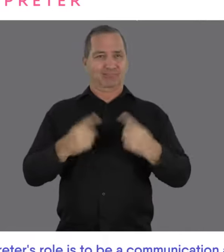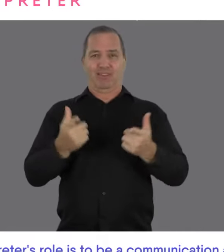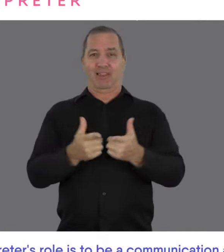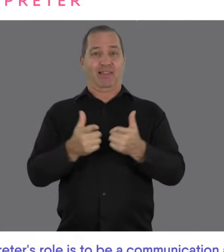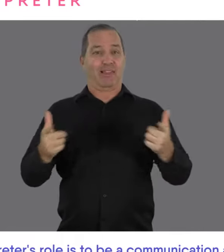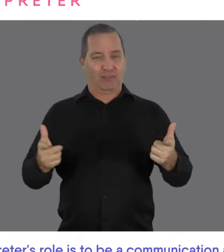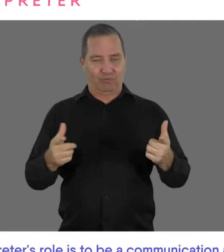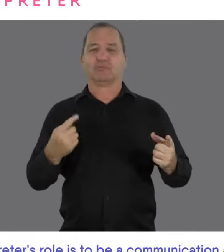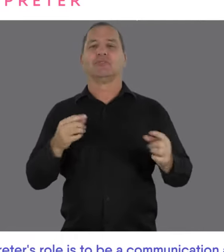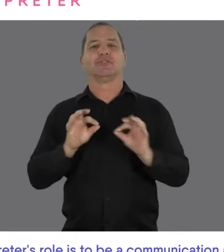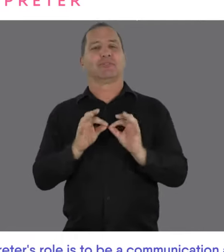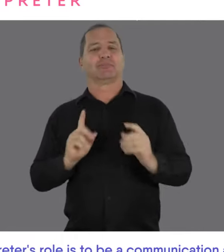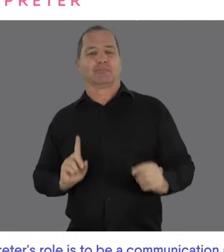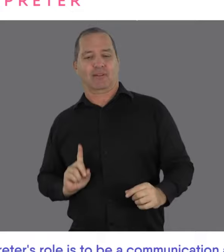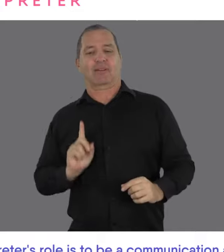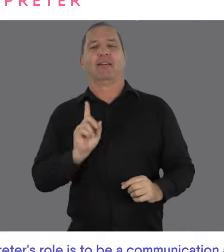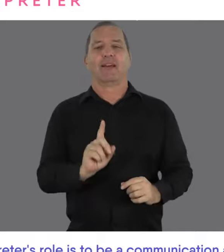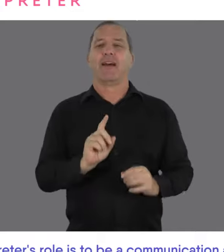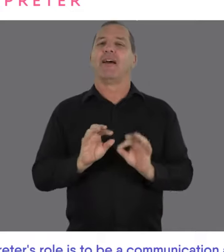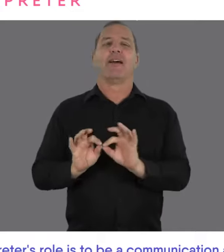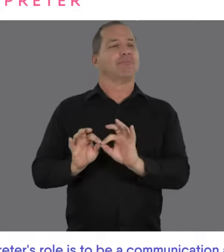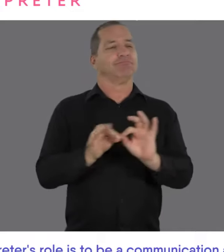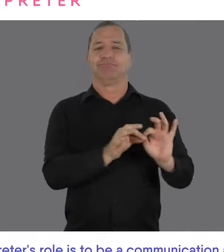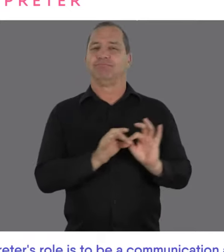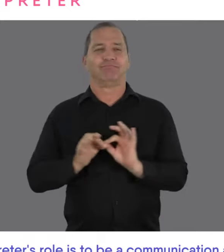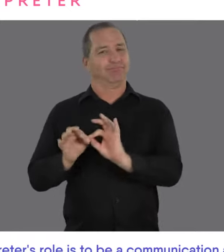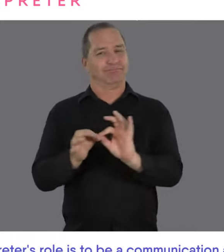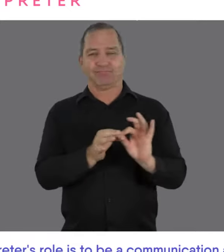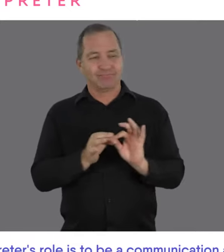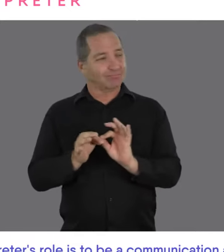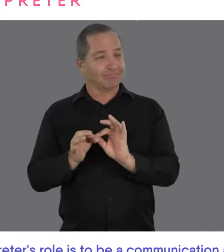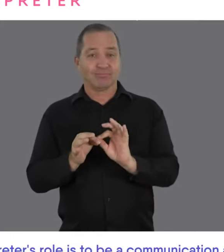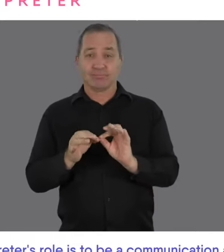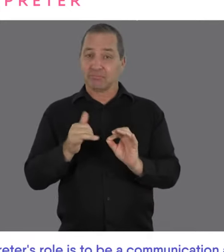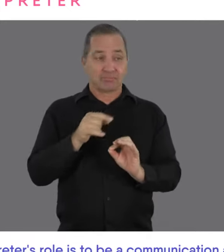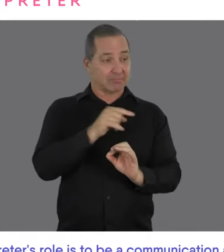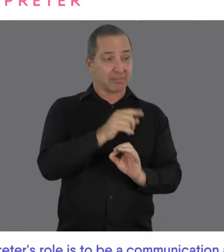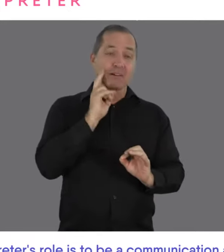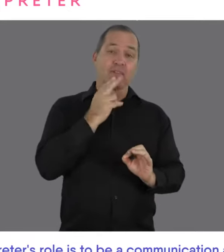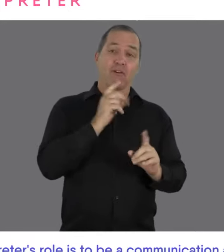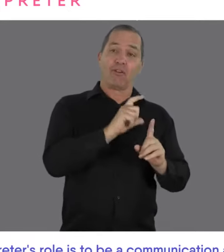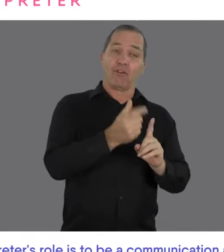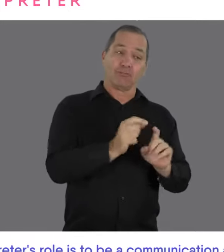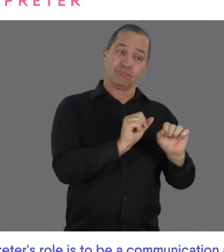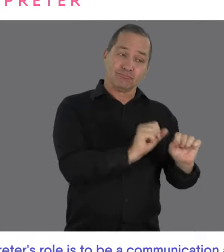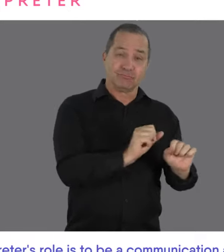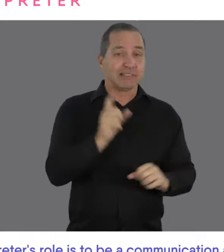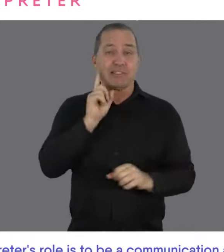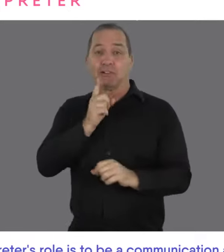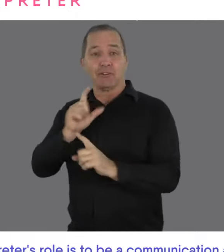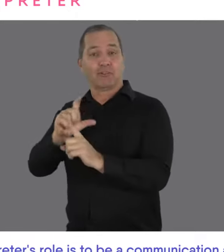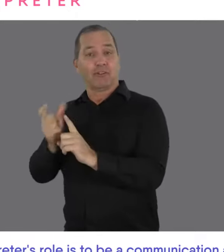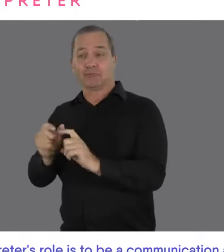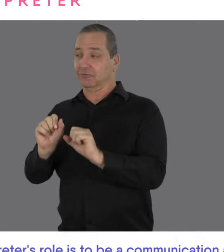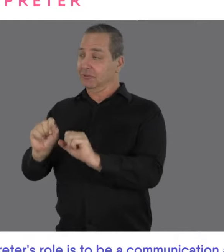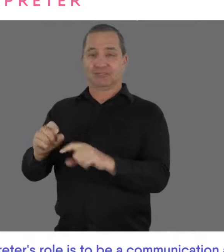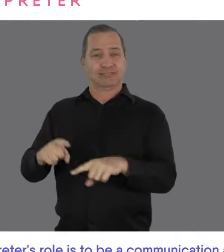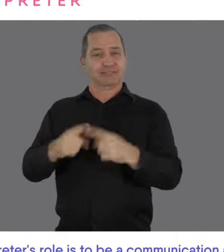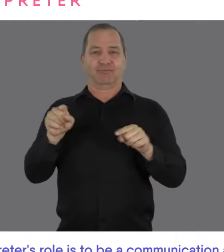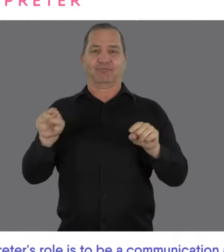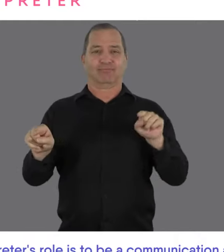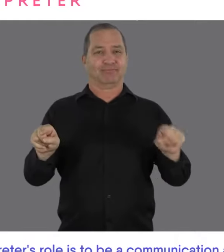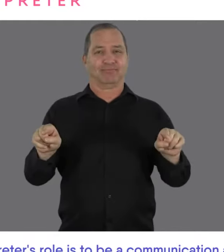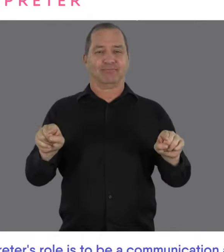That is the role of the interpreter, to ensure that communication is not a barrier. They can